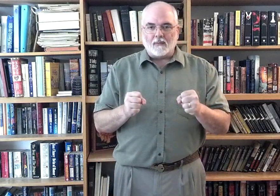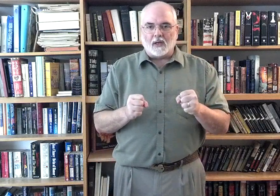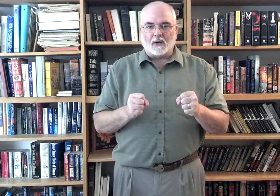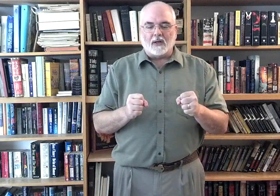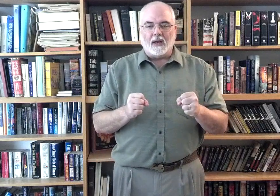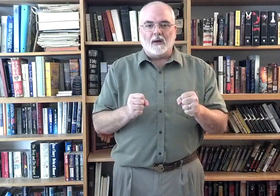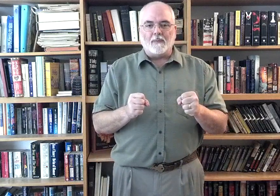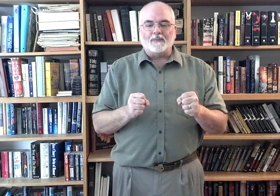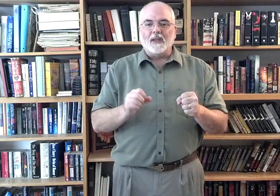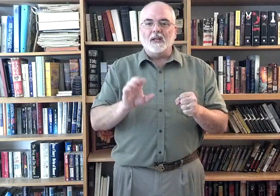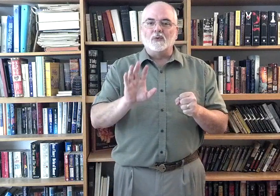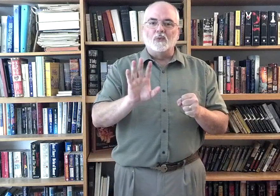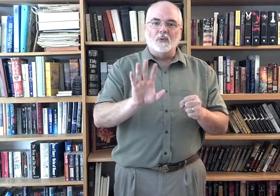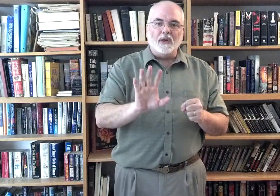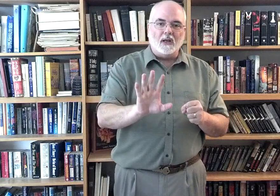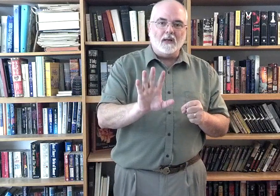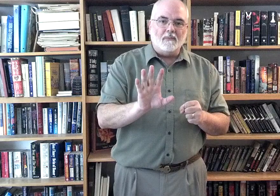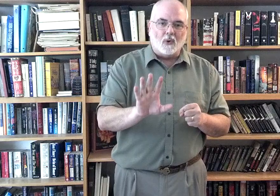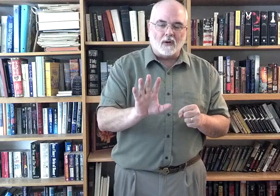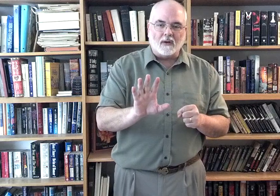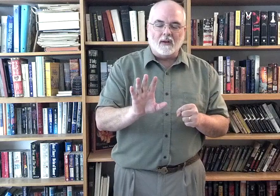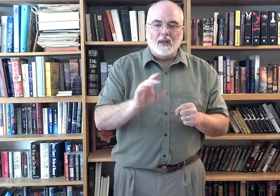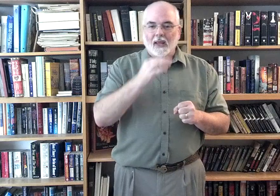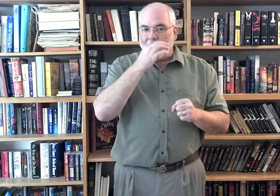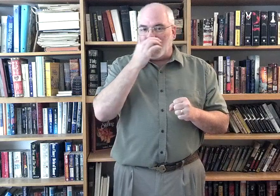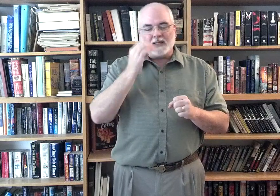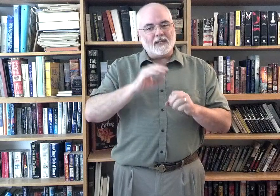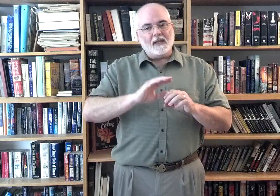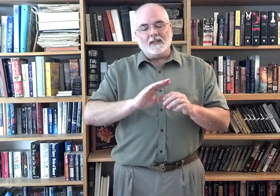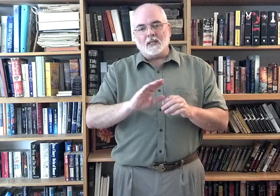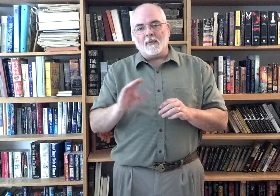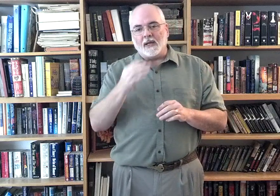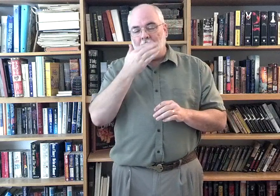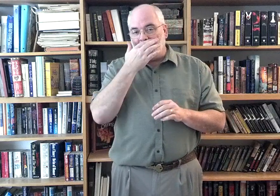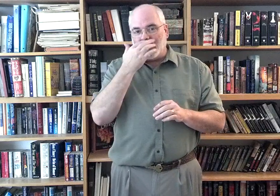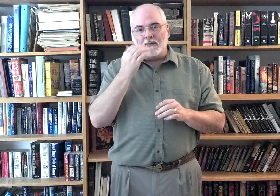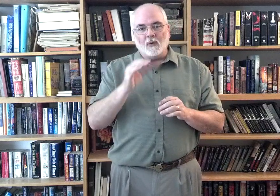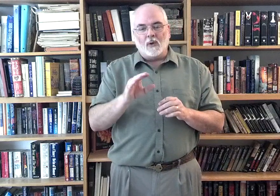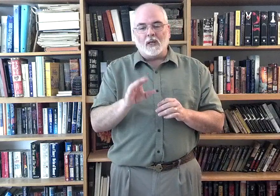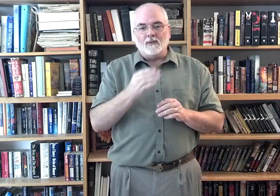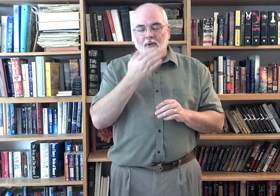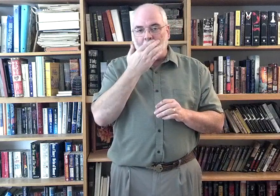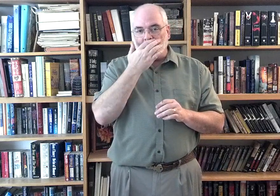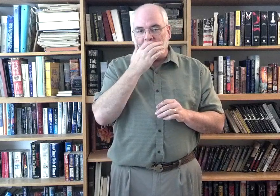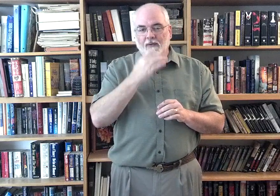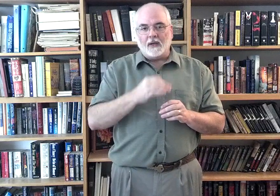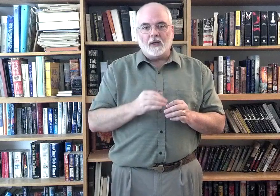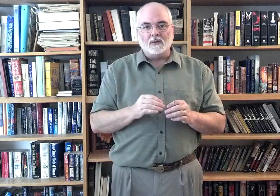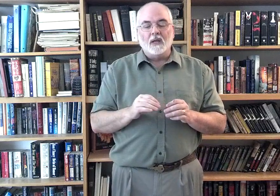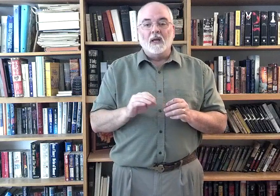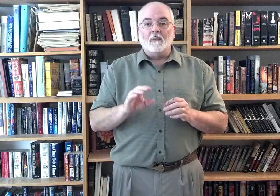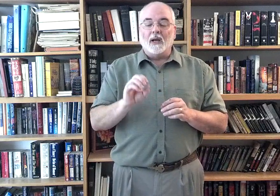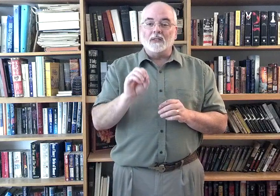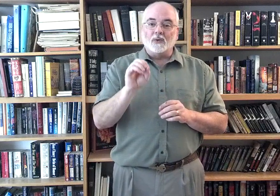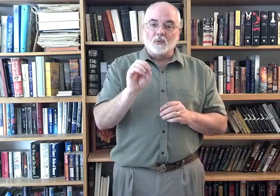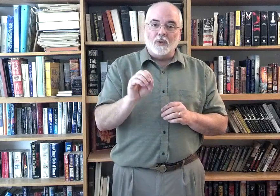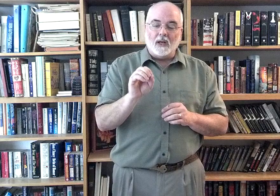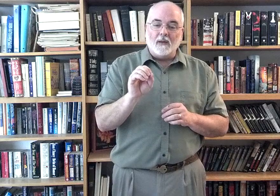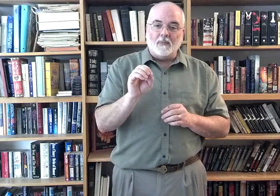vocabulary down. It is really important. And I say this at the beginning of every one of these vocabulary videos because it's really